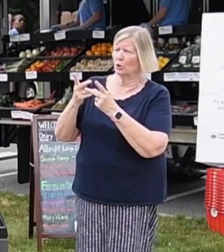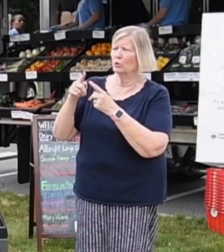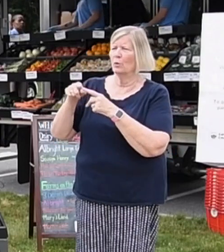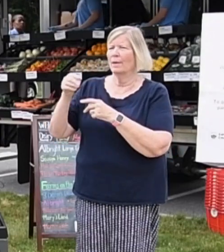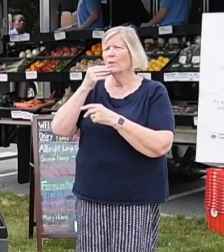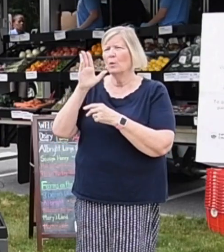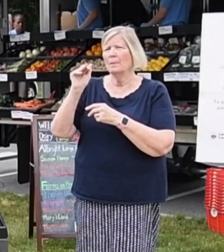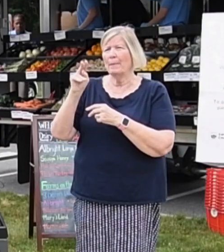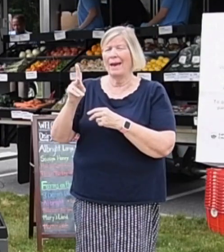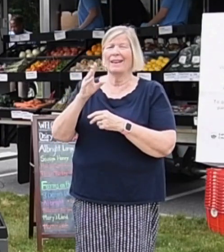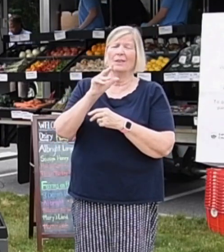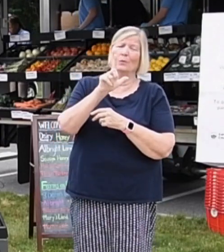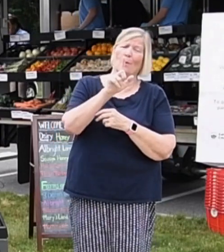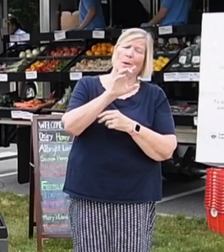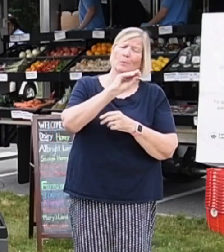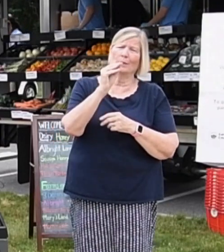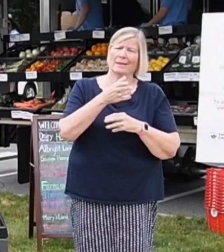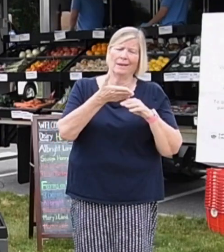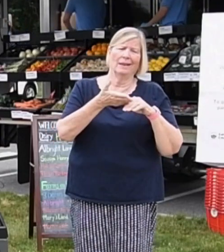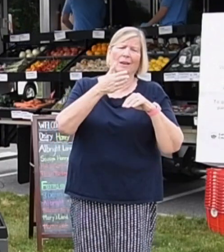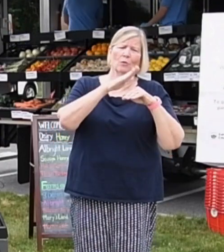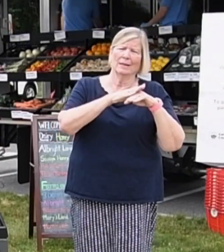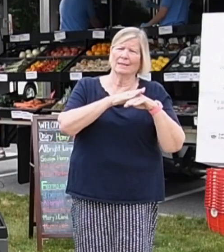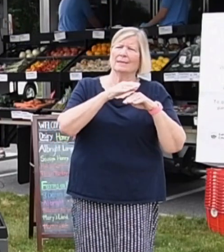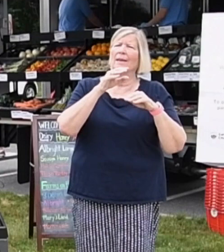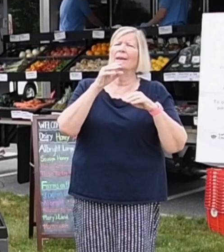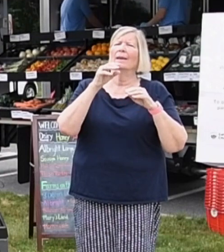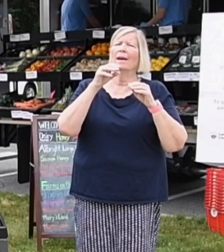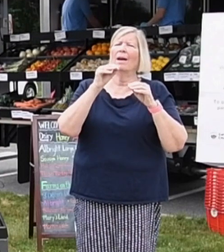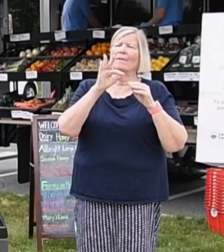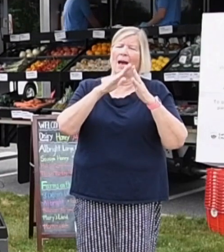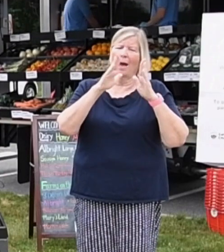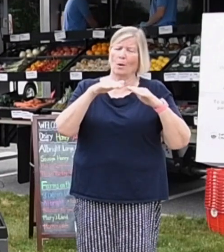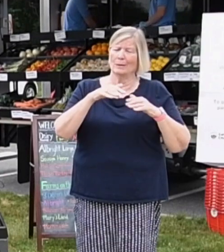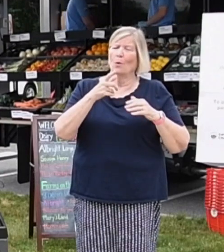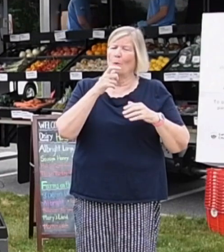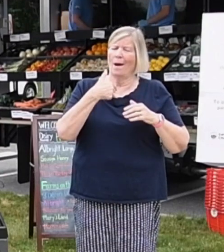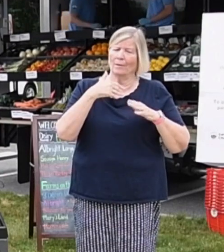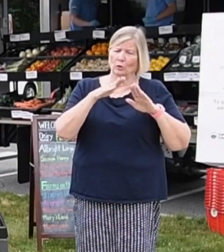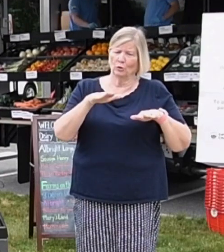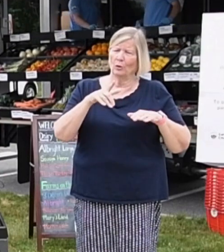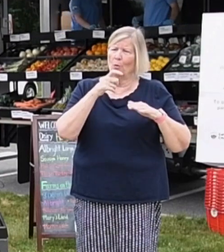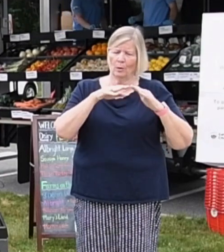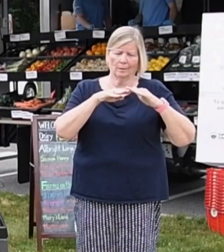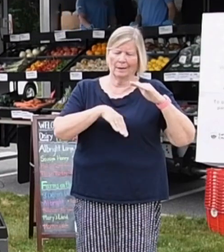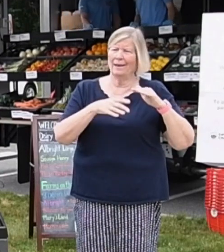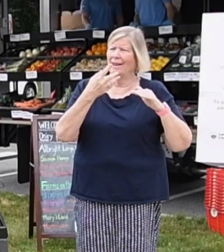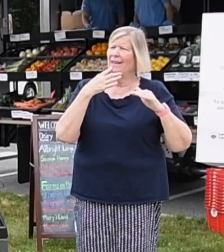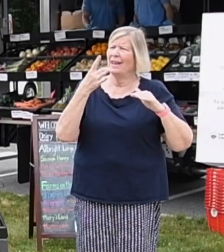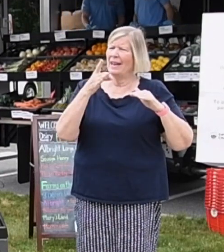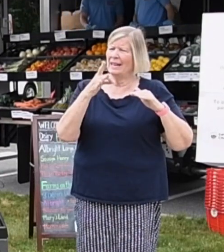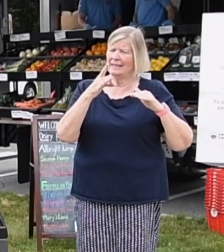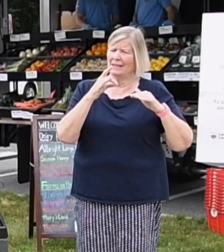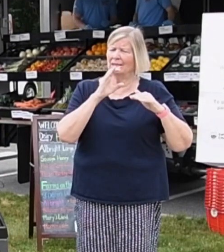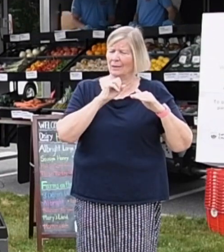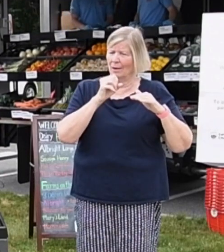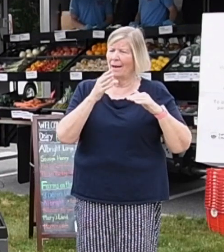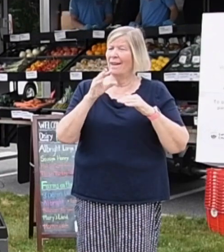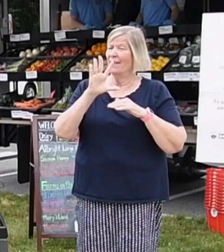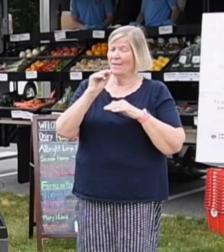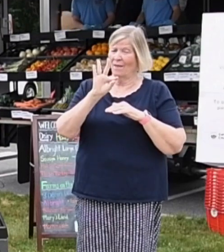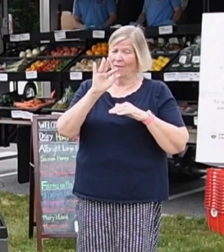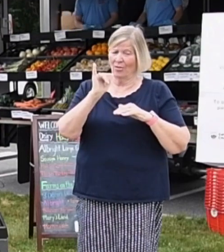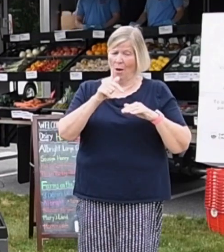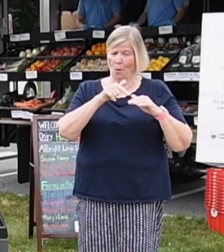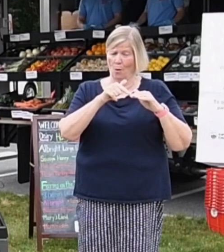a 21% increase in households with children ages 18 and under, and 50% of those